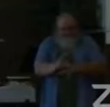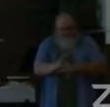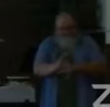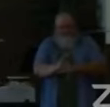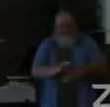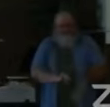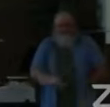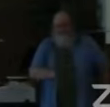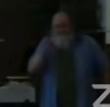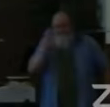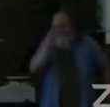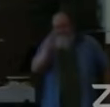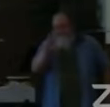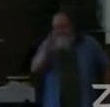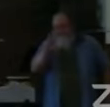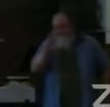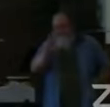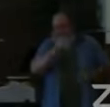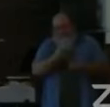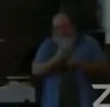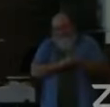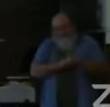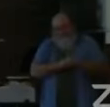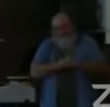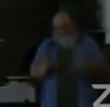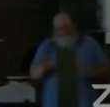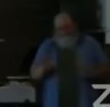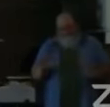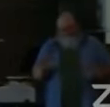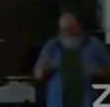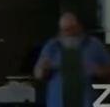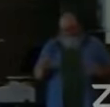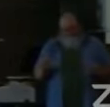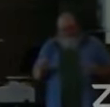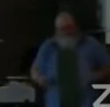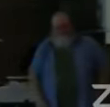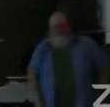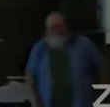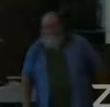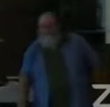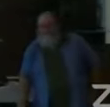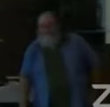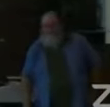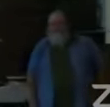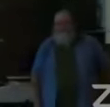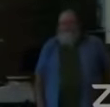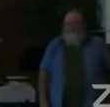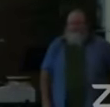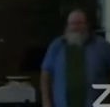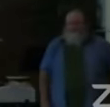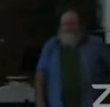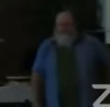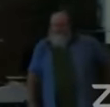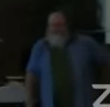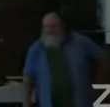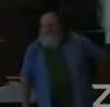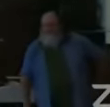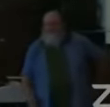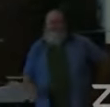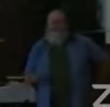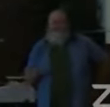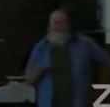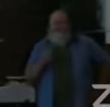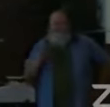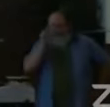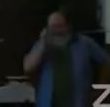Basically 3 months. Half of March, part of June, and then all of April and May, right?